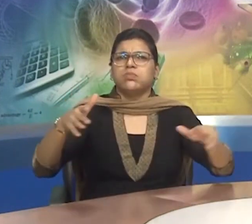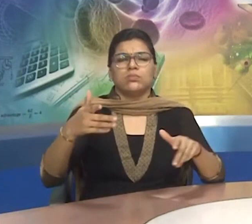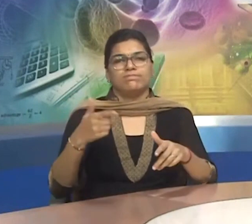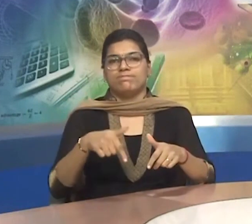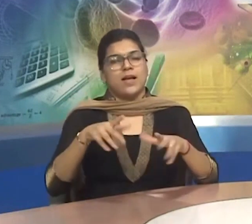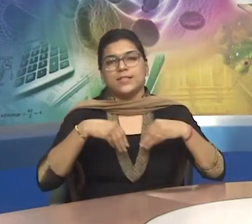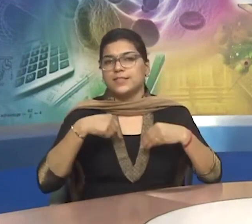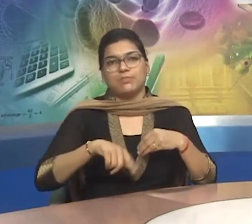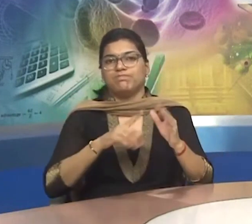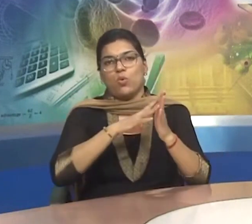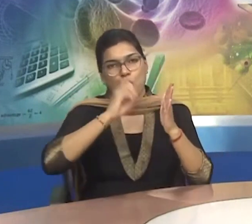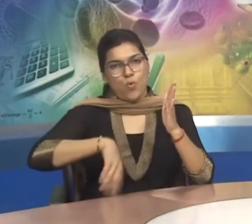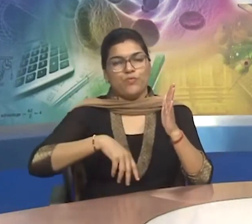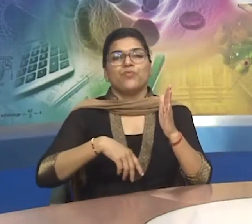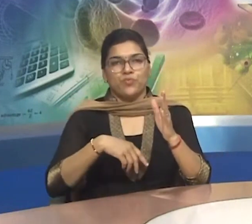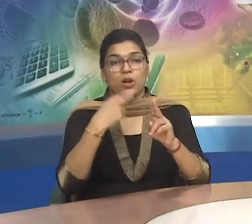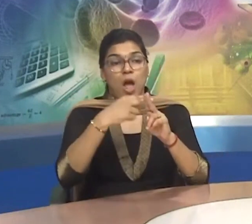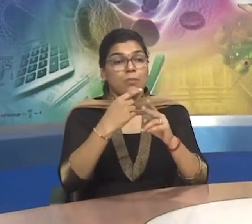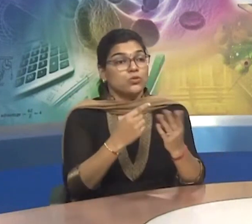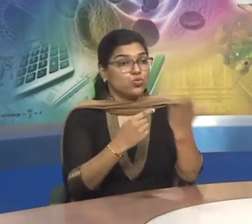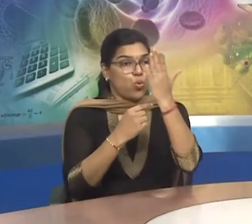So this Article 18